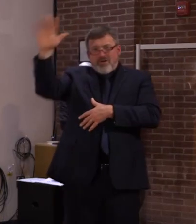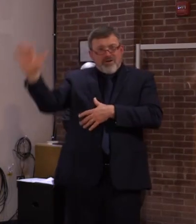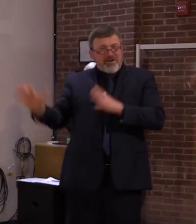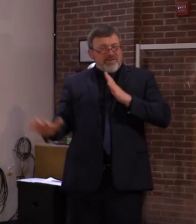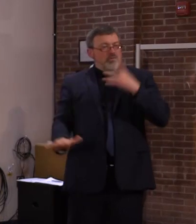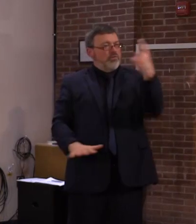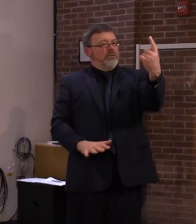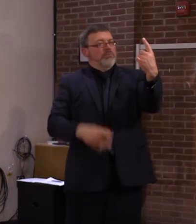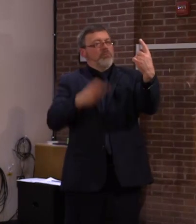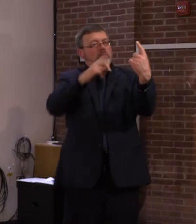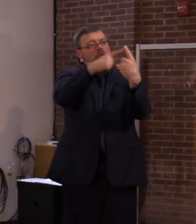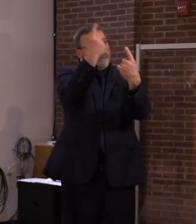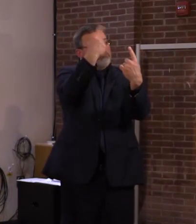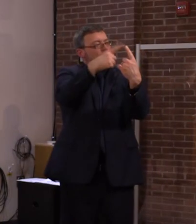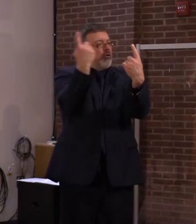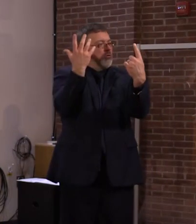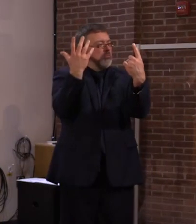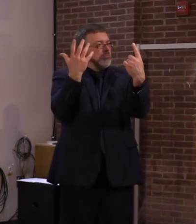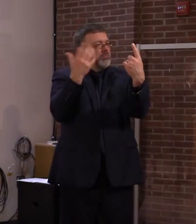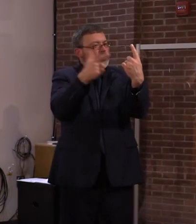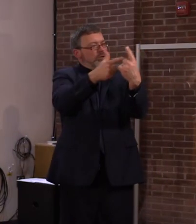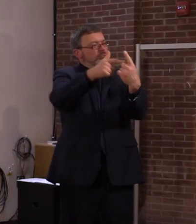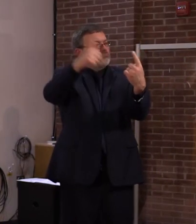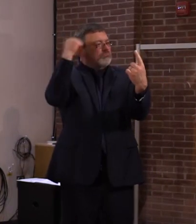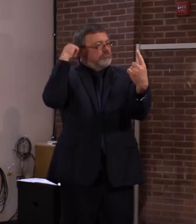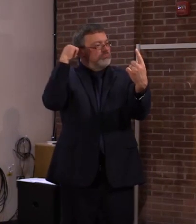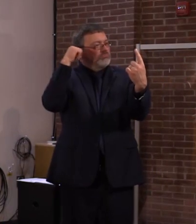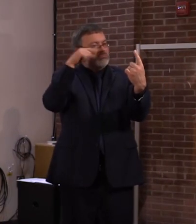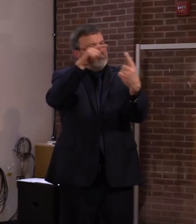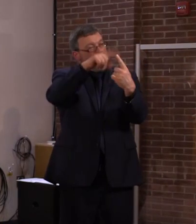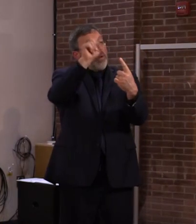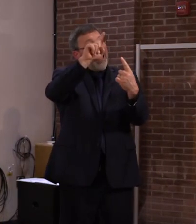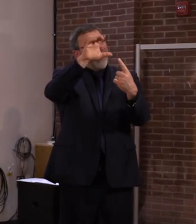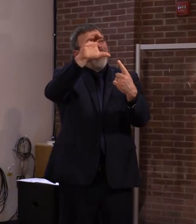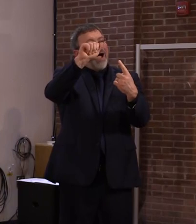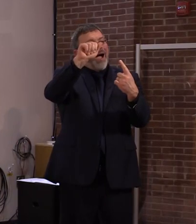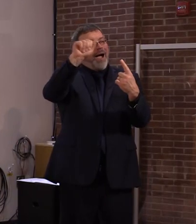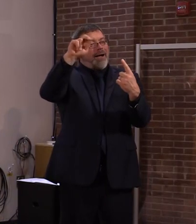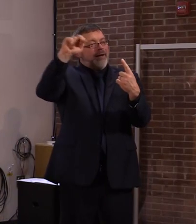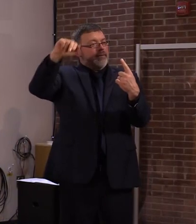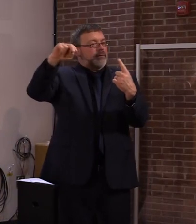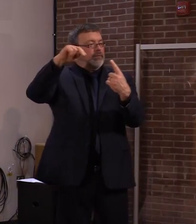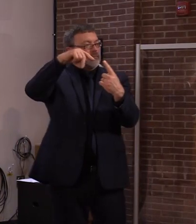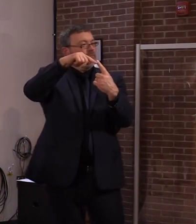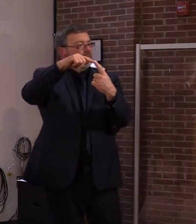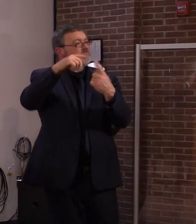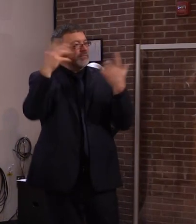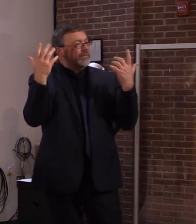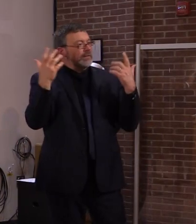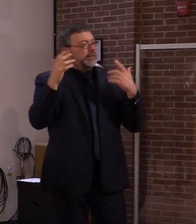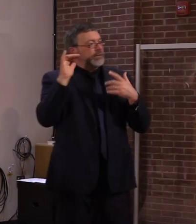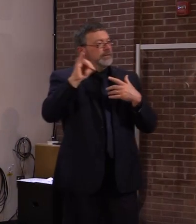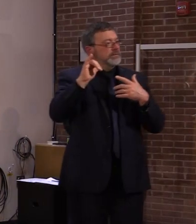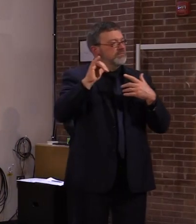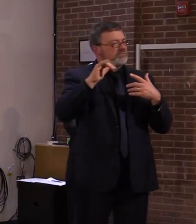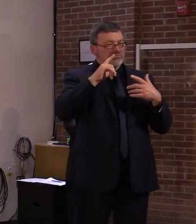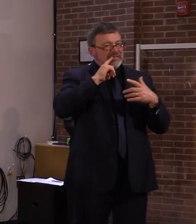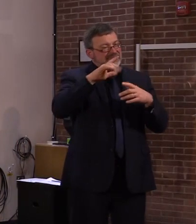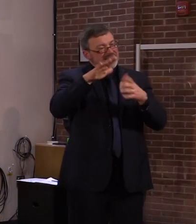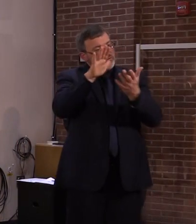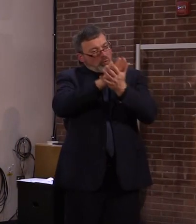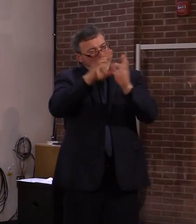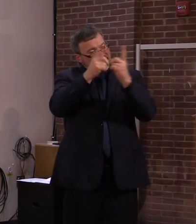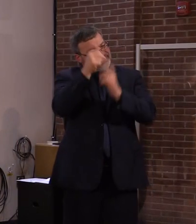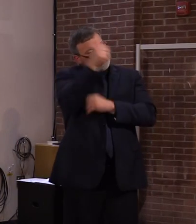So we provided the guidance. The local communities decided on whether they were going to implement